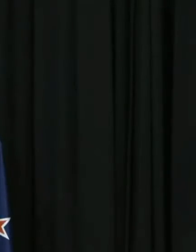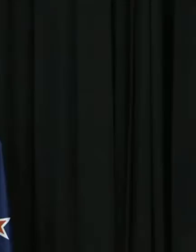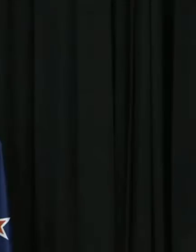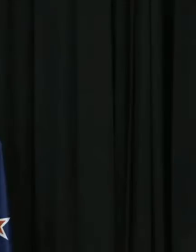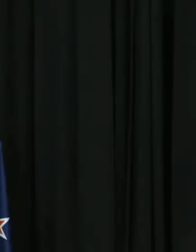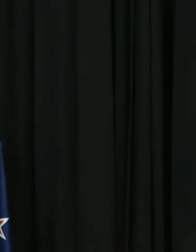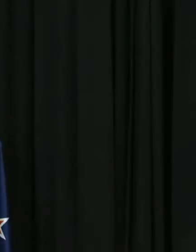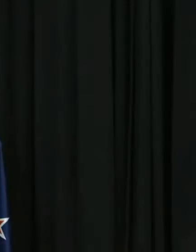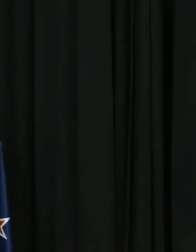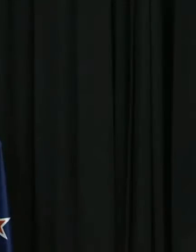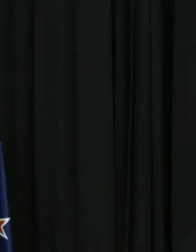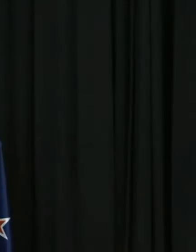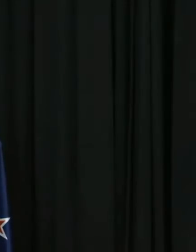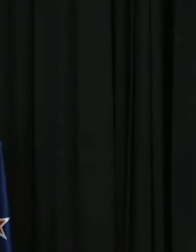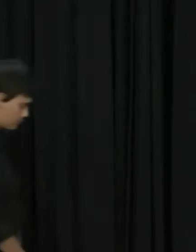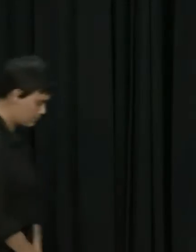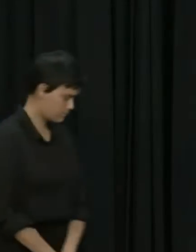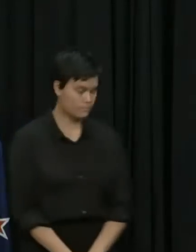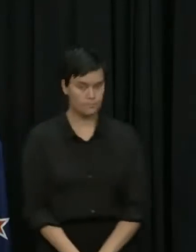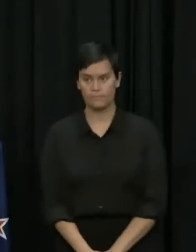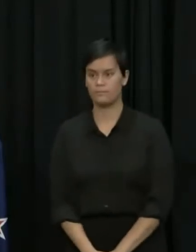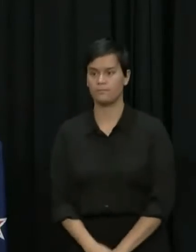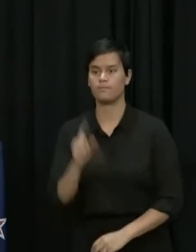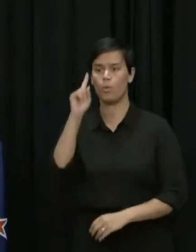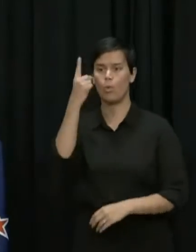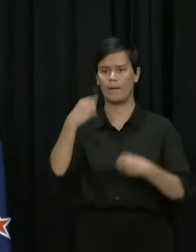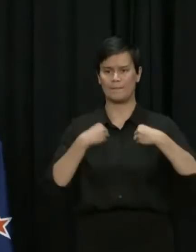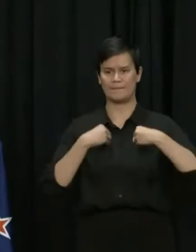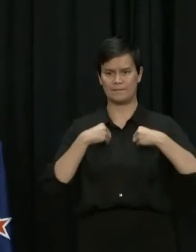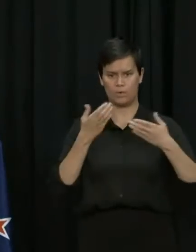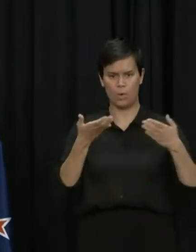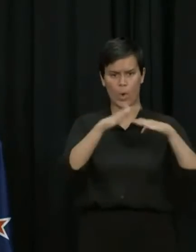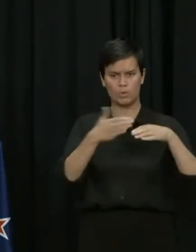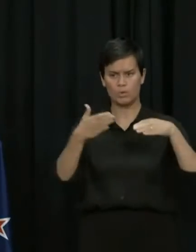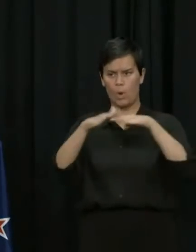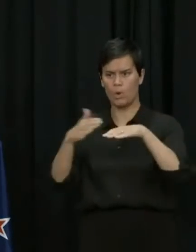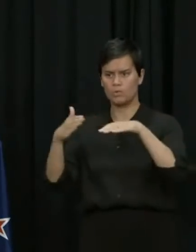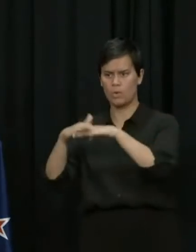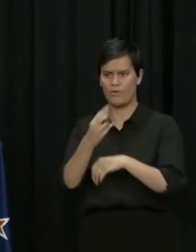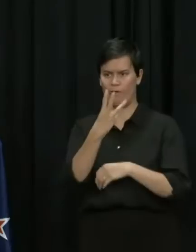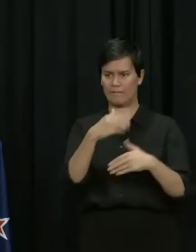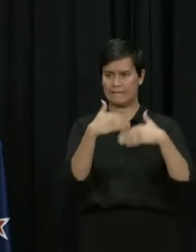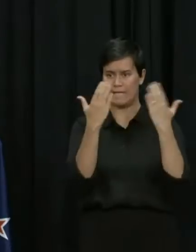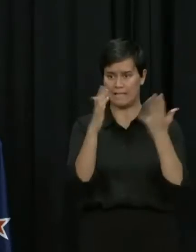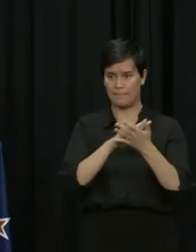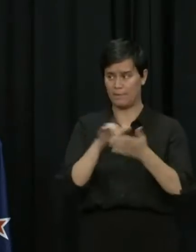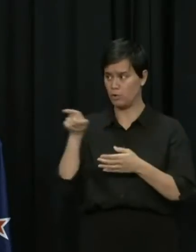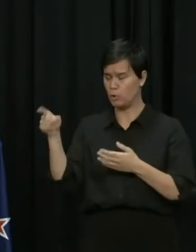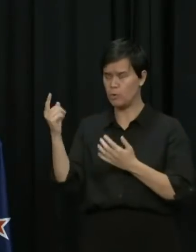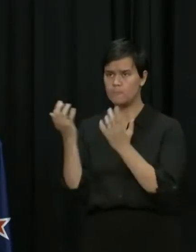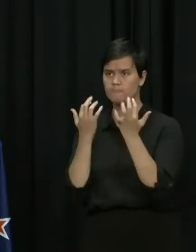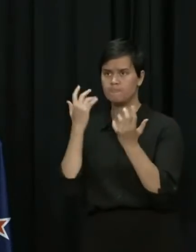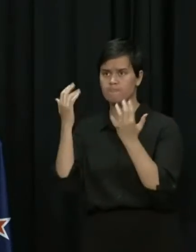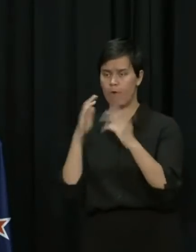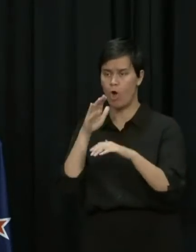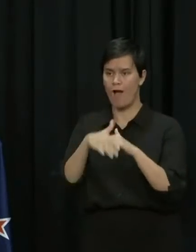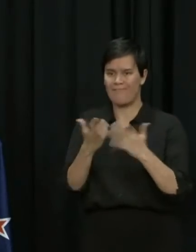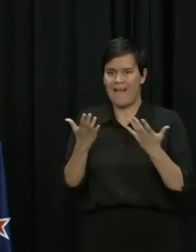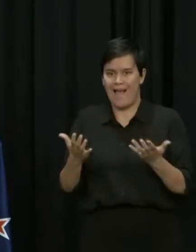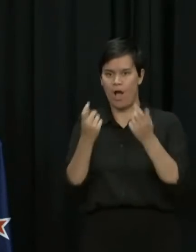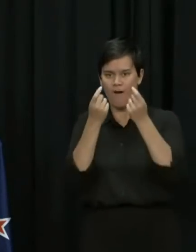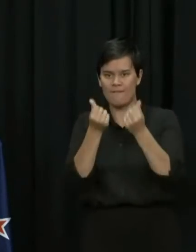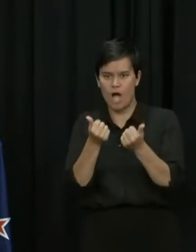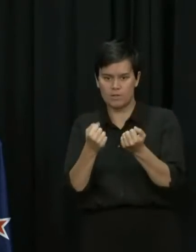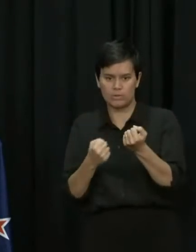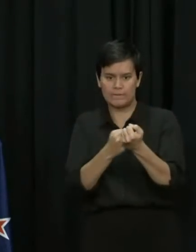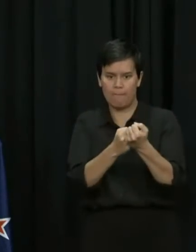You'll remember that after a period of 72 hours, that's when we look to put in place economic supports again. So,